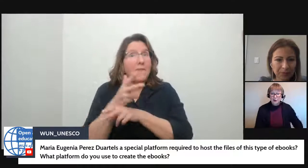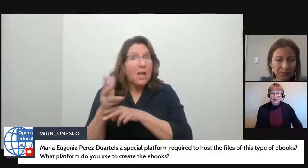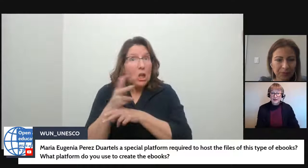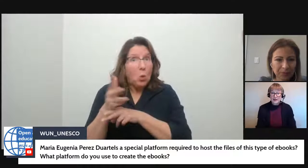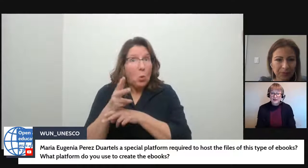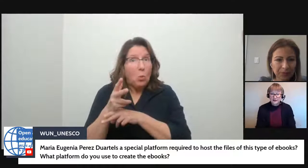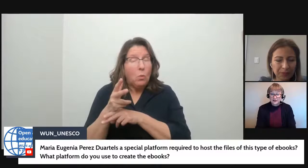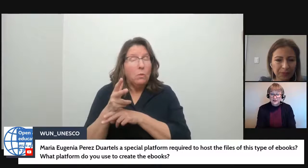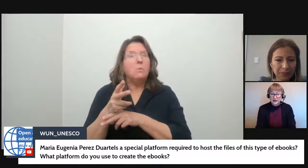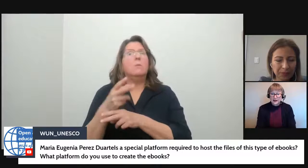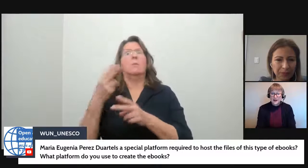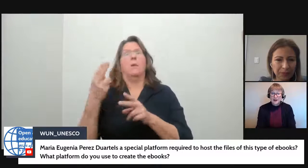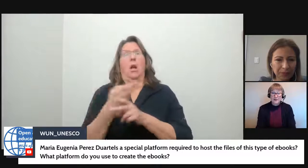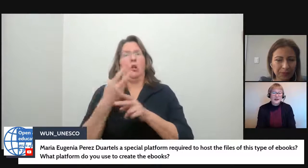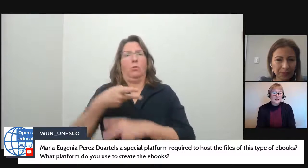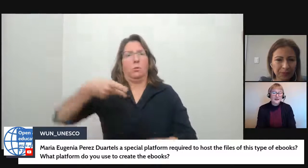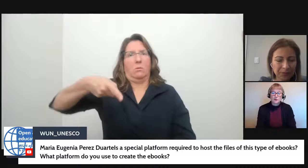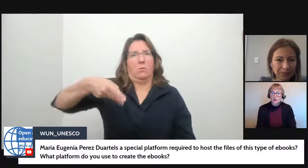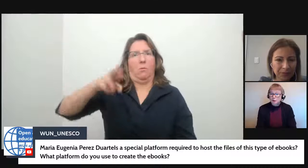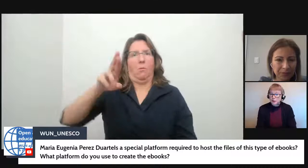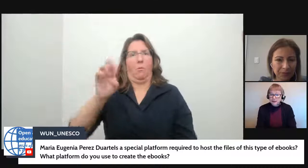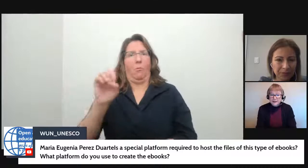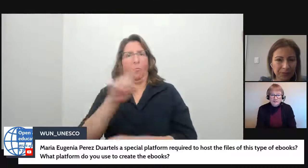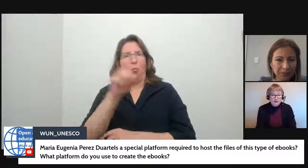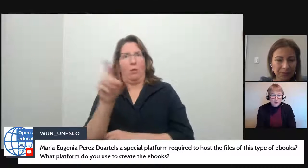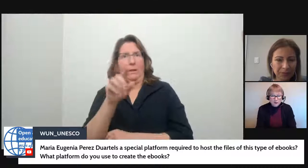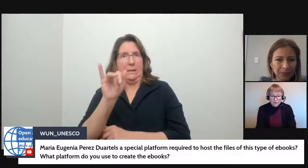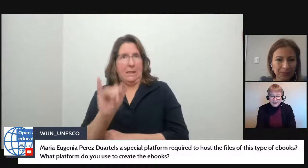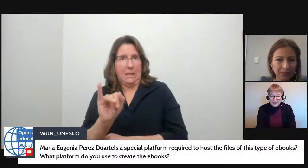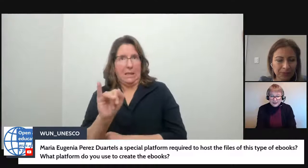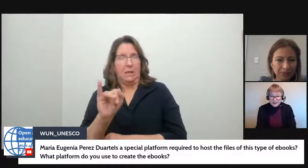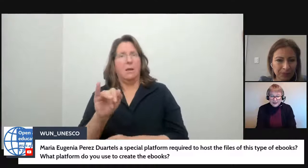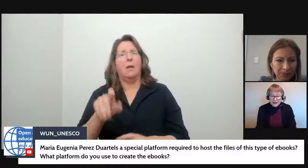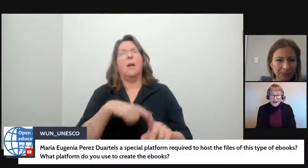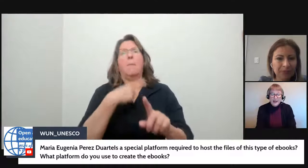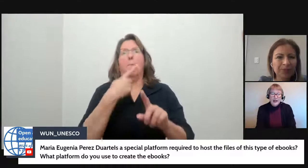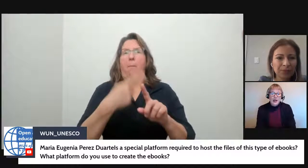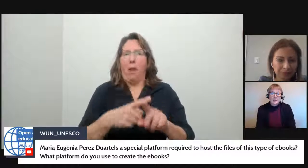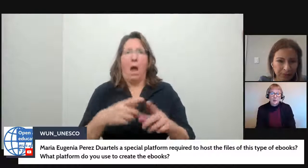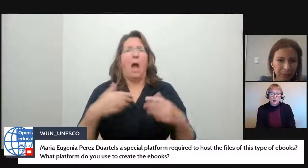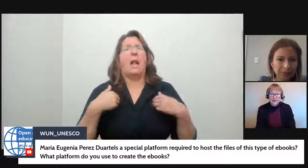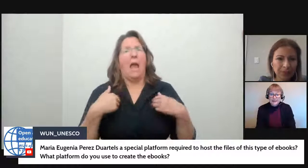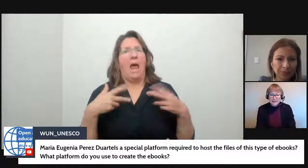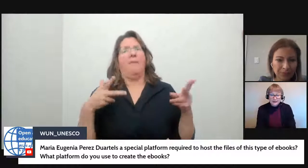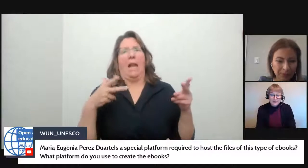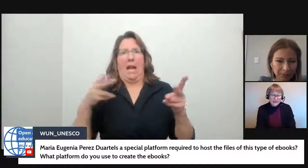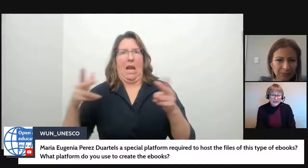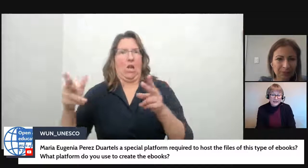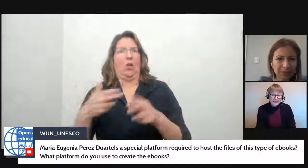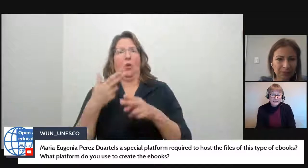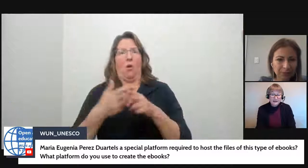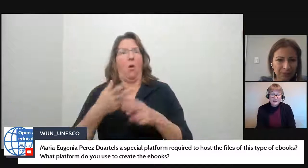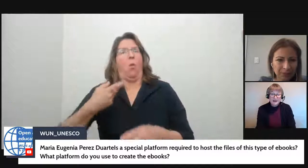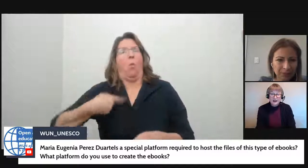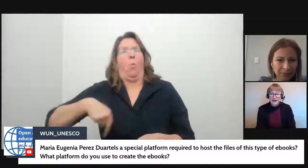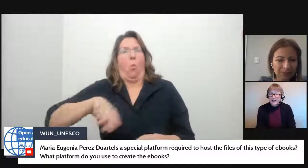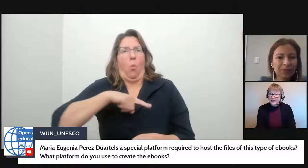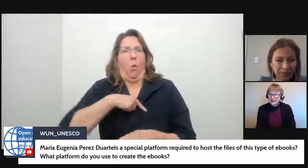it can be organized. And it's really video friendly, Prezi